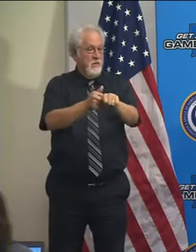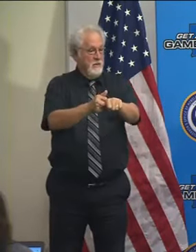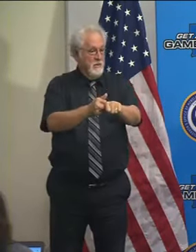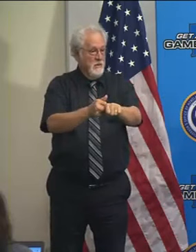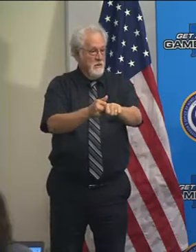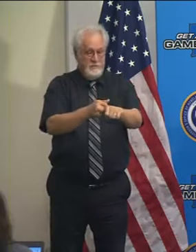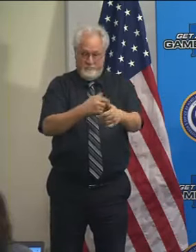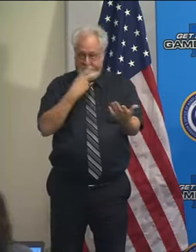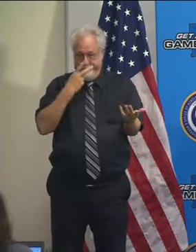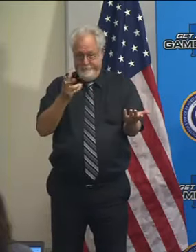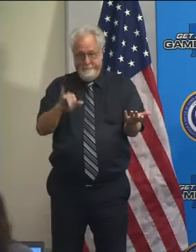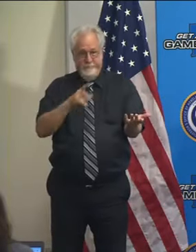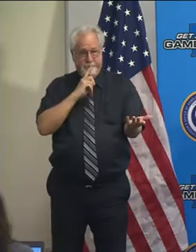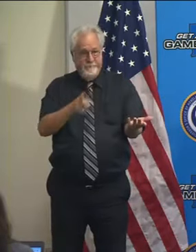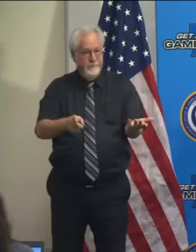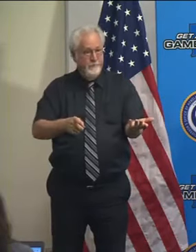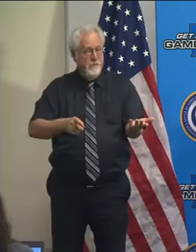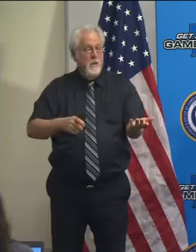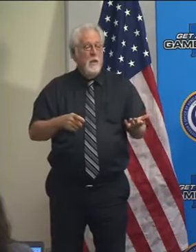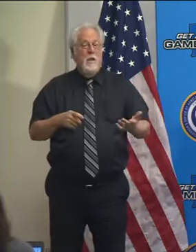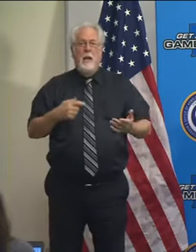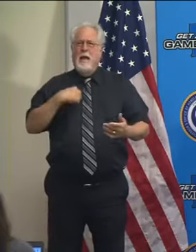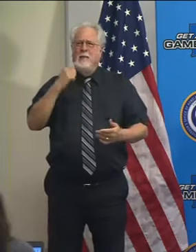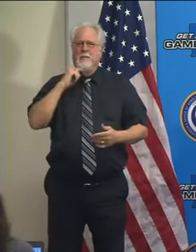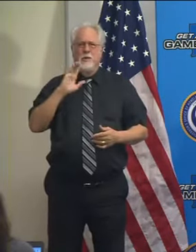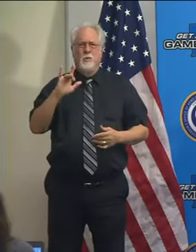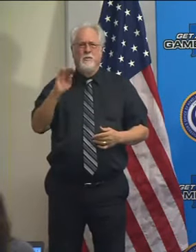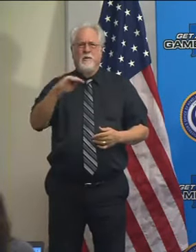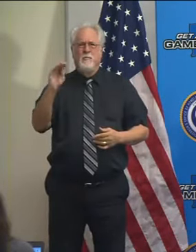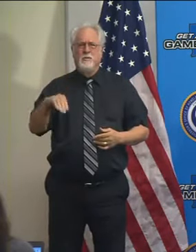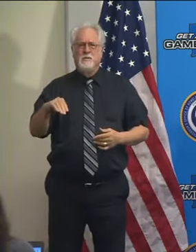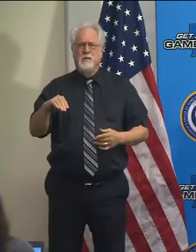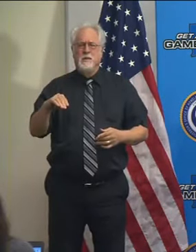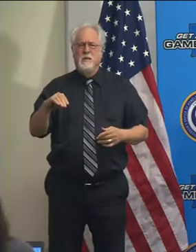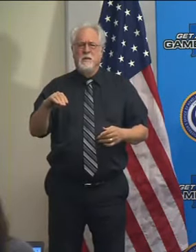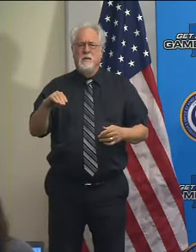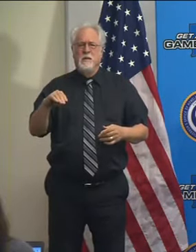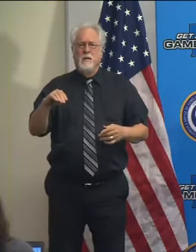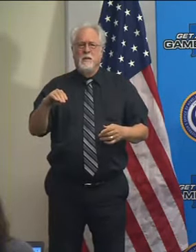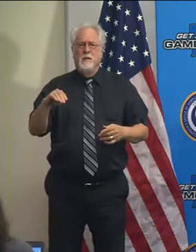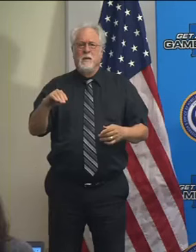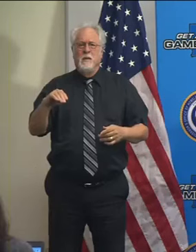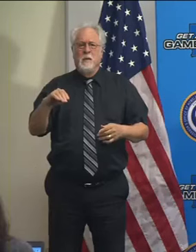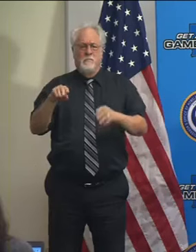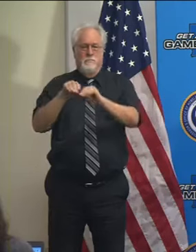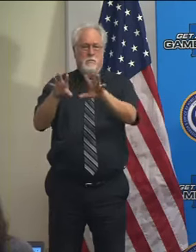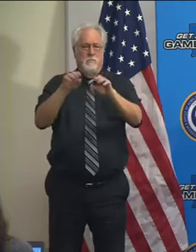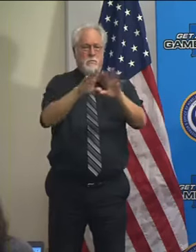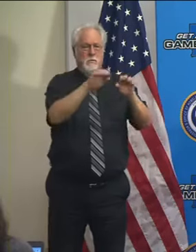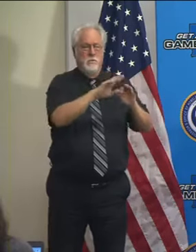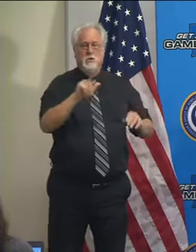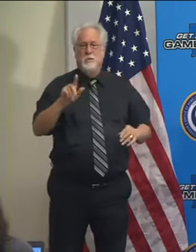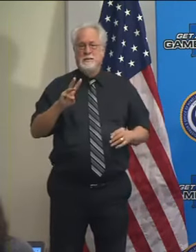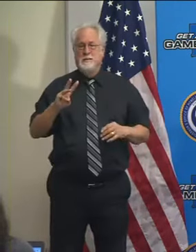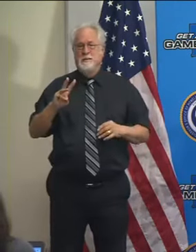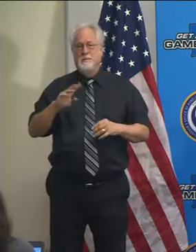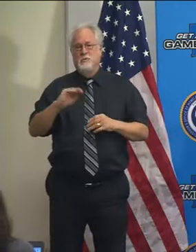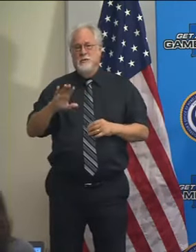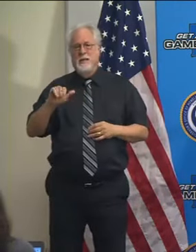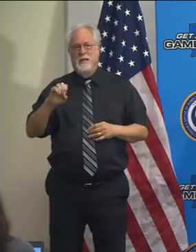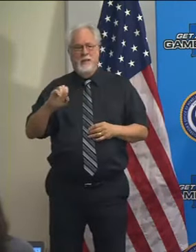well, where I think it was 25% of the outbreaks and 26% of the cases, and I may